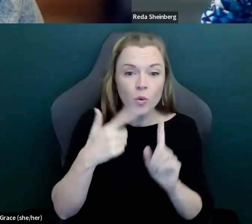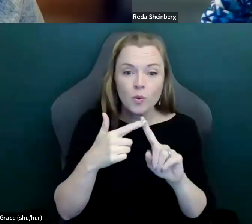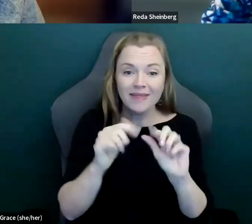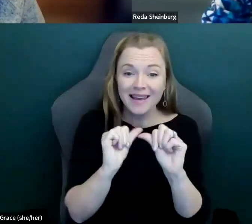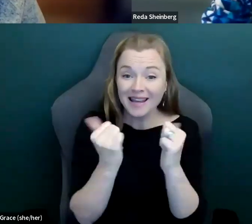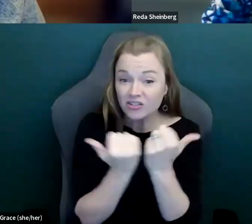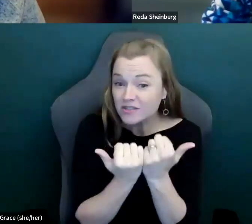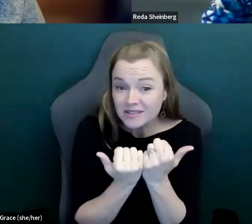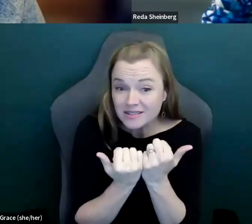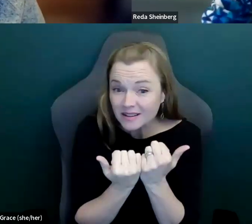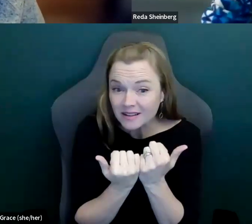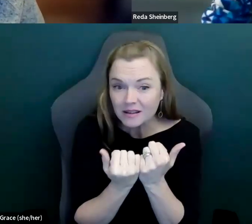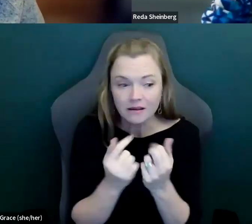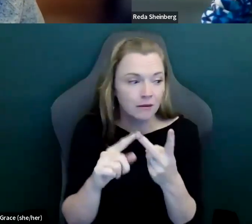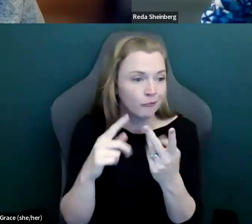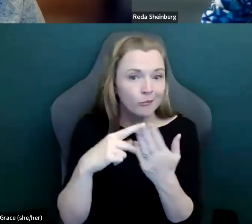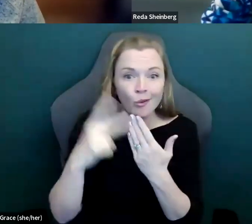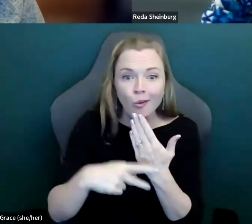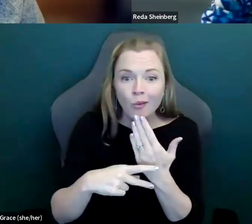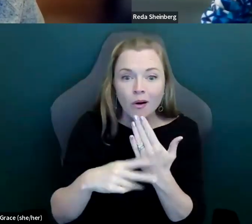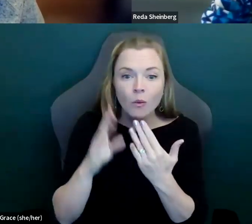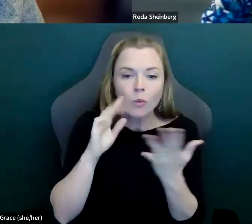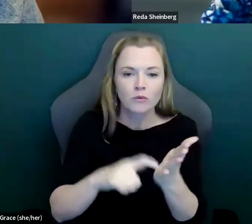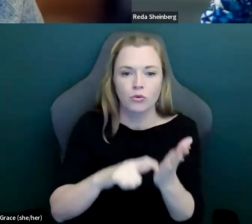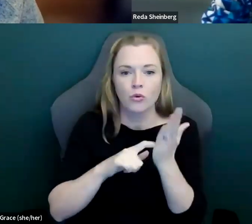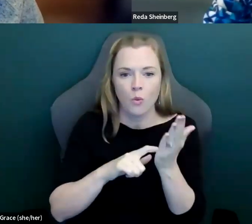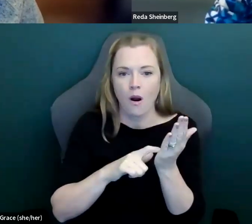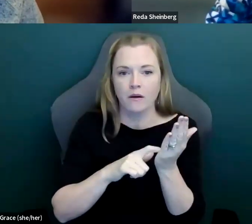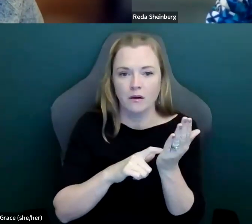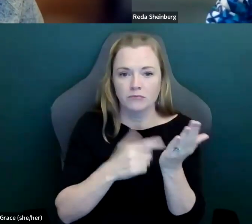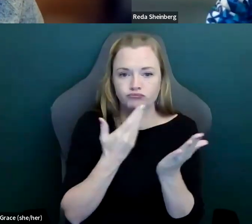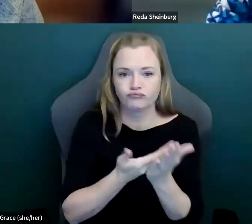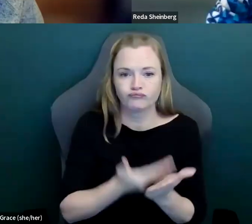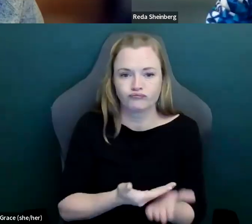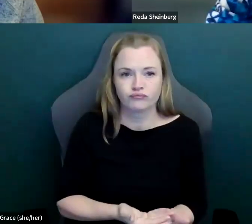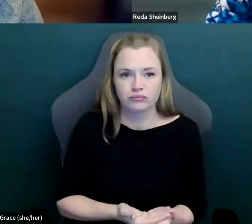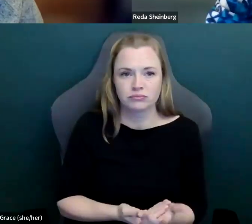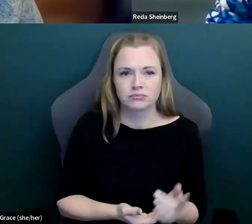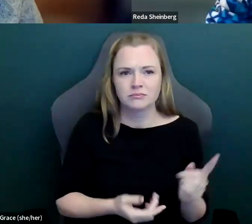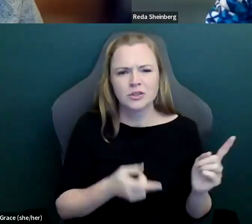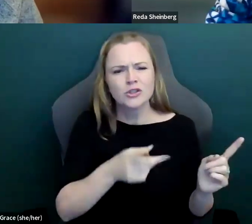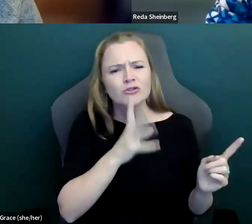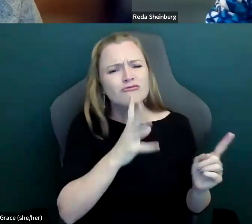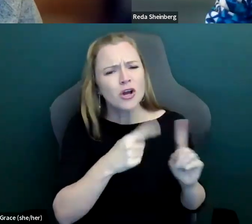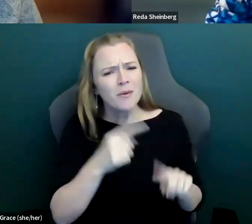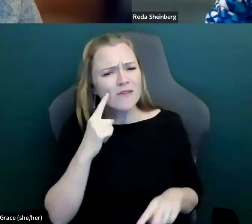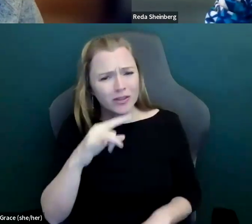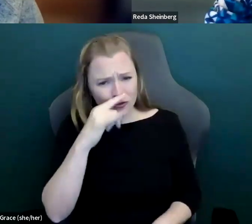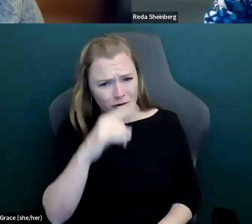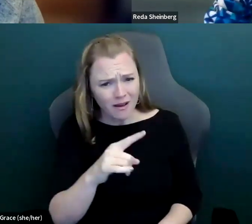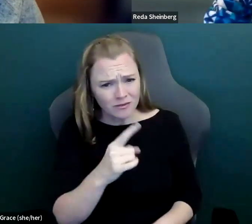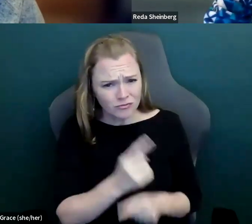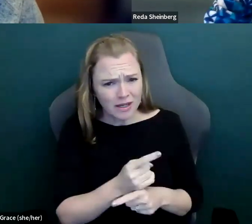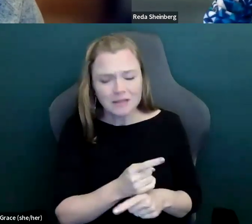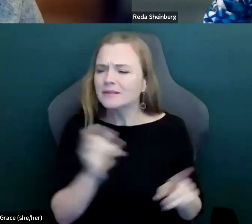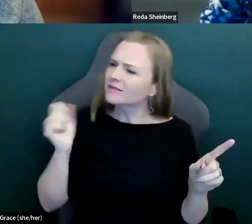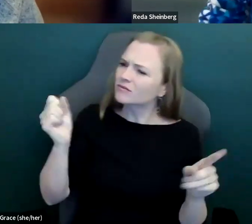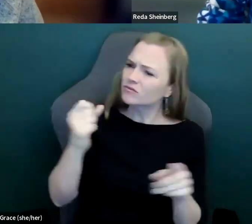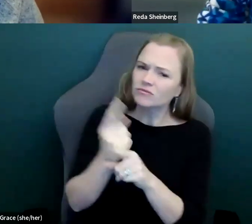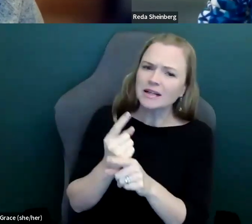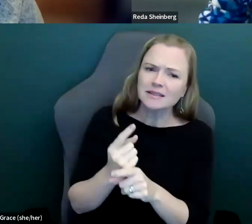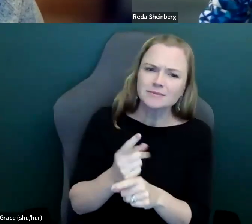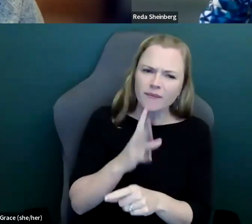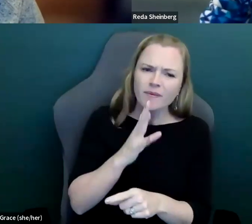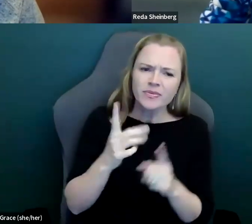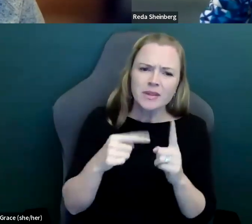agency or a program requires that. So file You're the, talking about for your child, right? You're talking about for yes, you're talking okay.